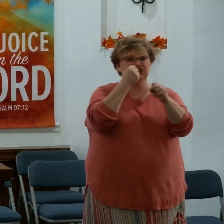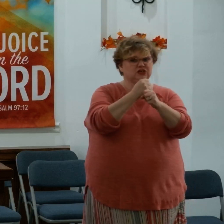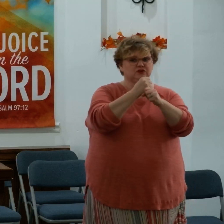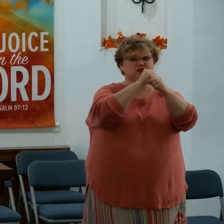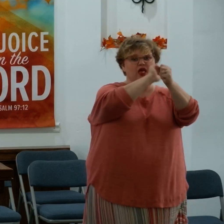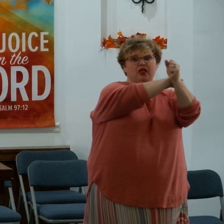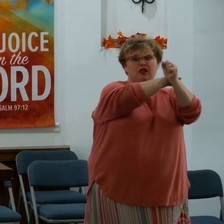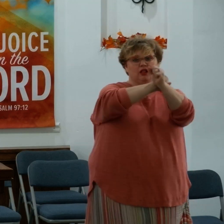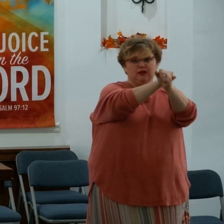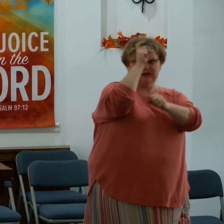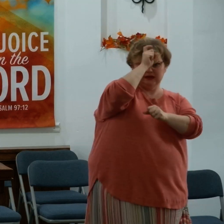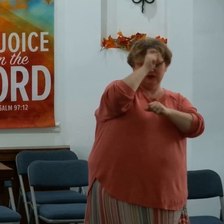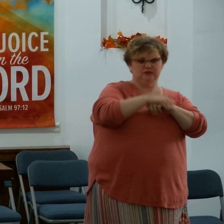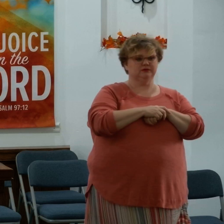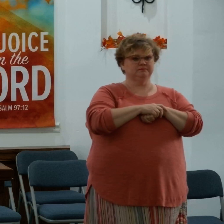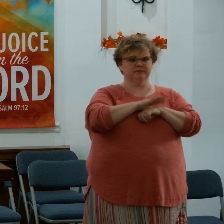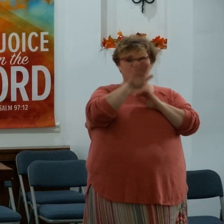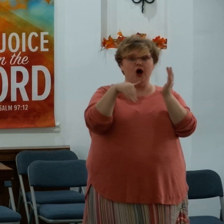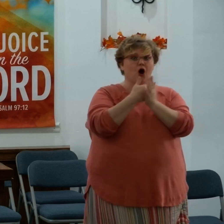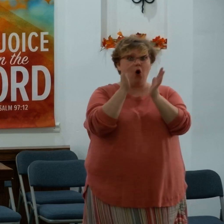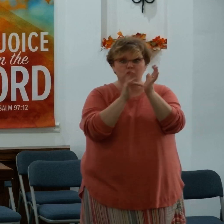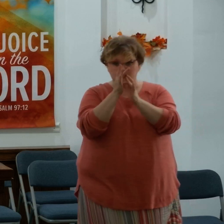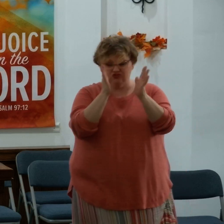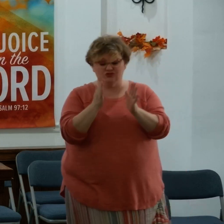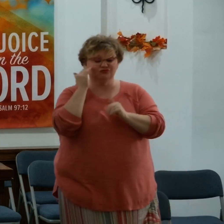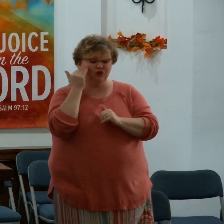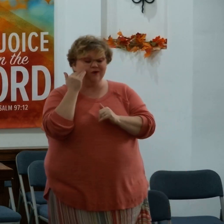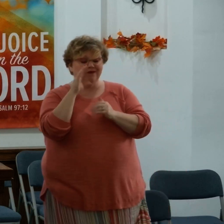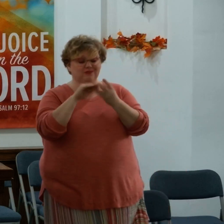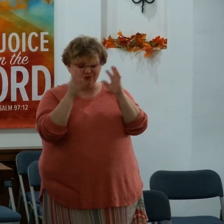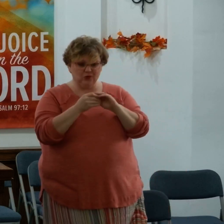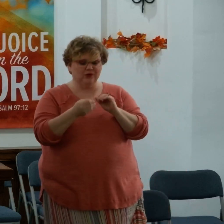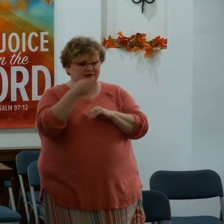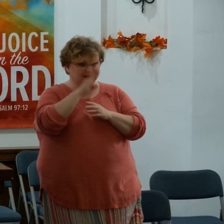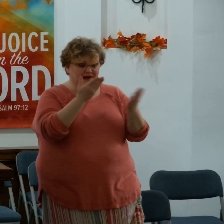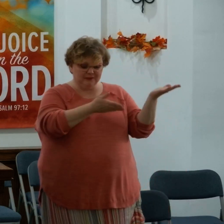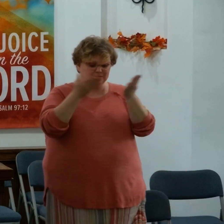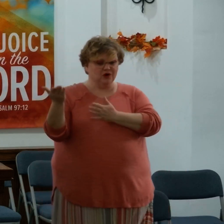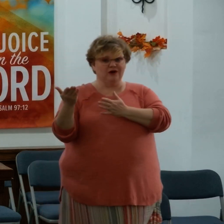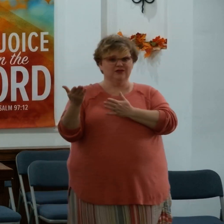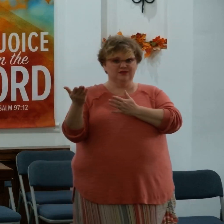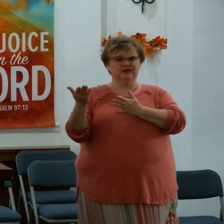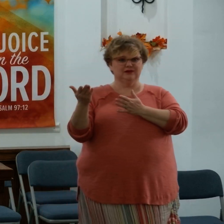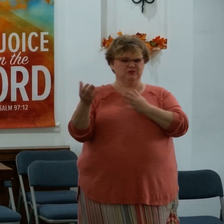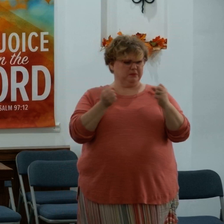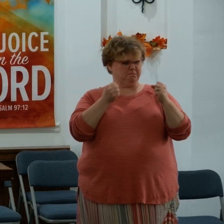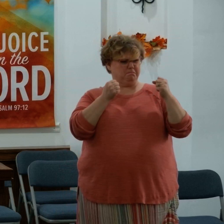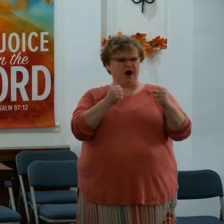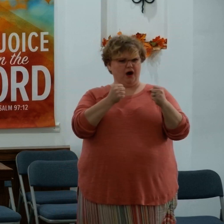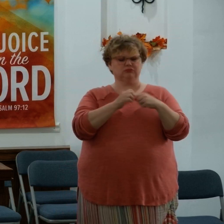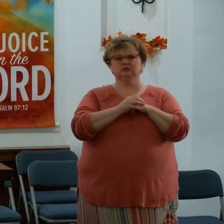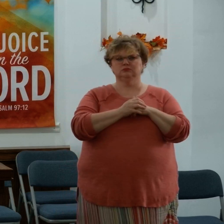Egypt. All of you who are Christians remember that story. God brought them out of Egypt with a mighty hand. You remember Moses and